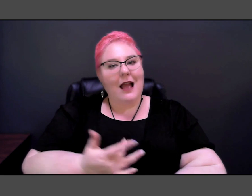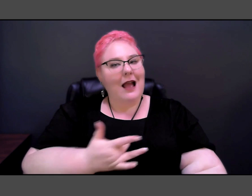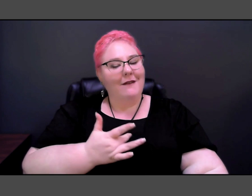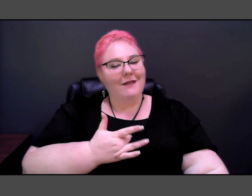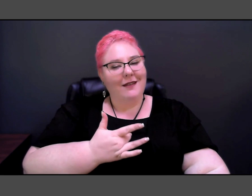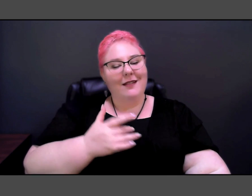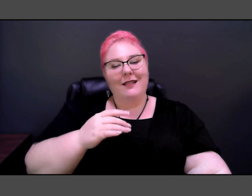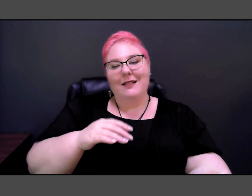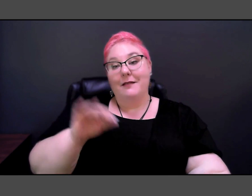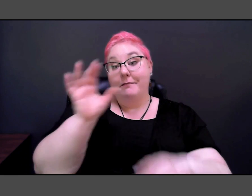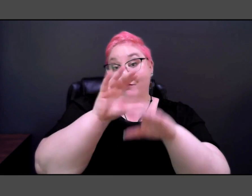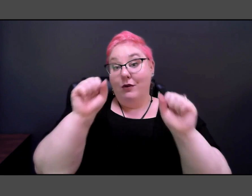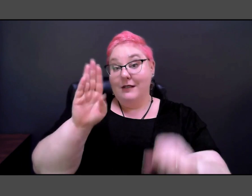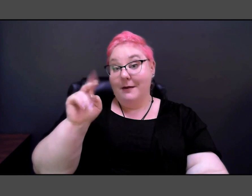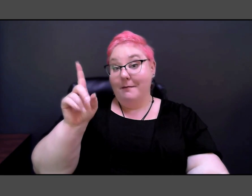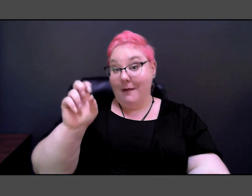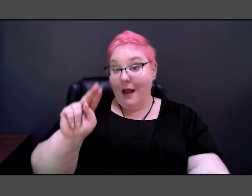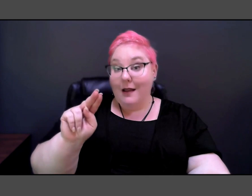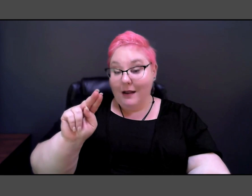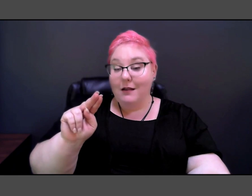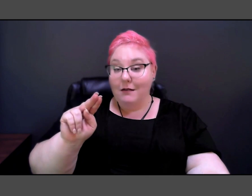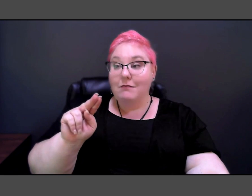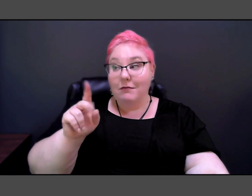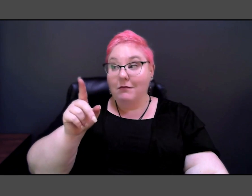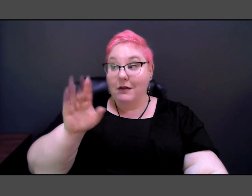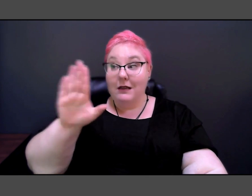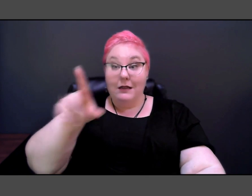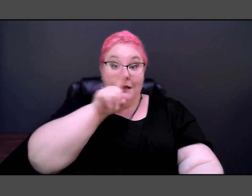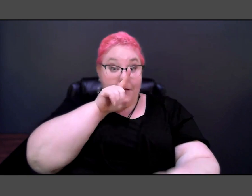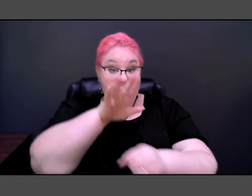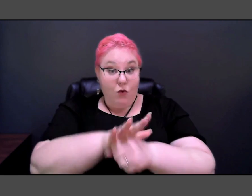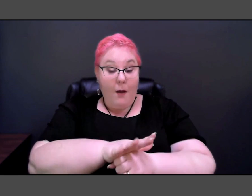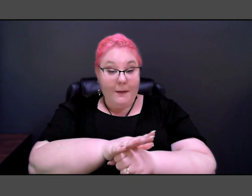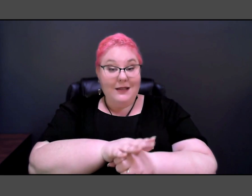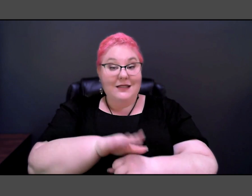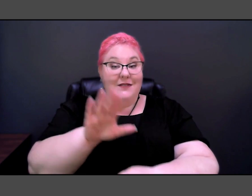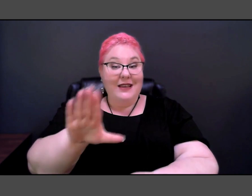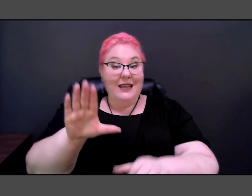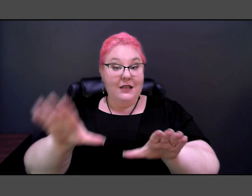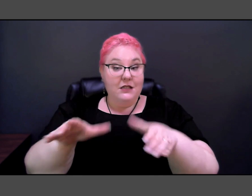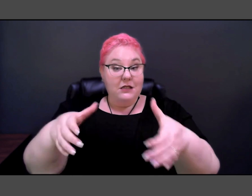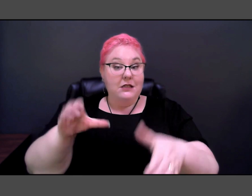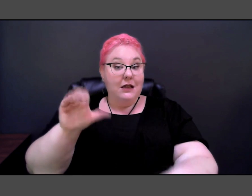his promise to have his cabinet and his government look like America.